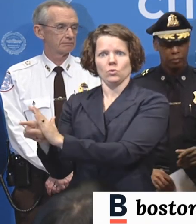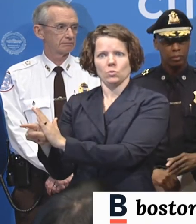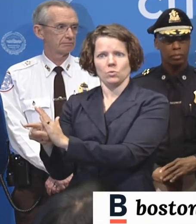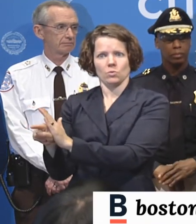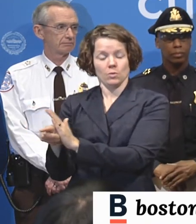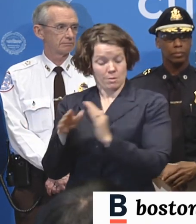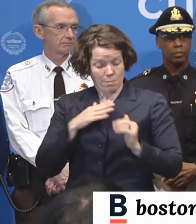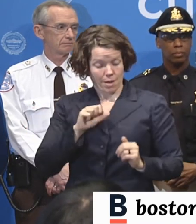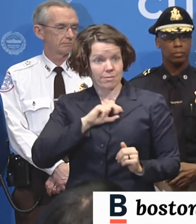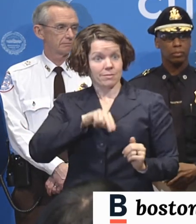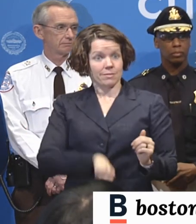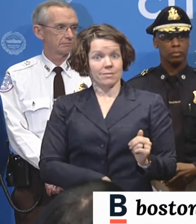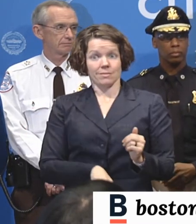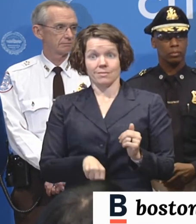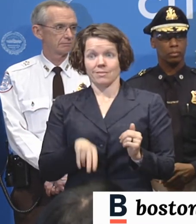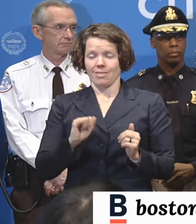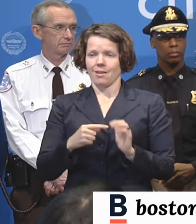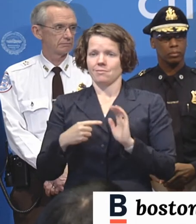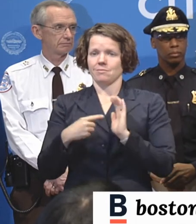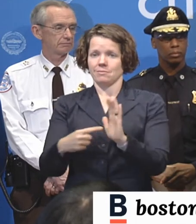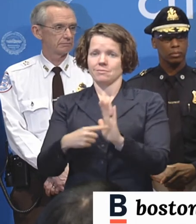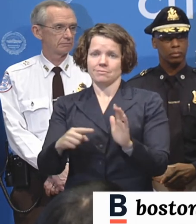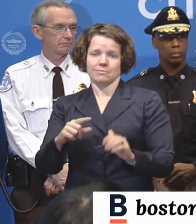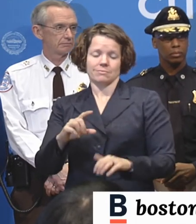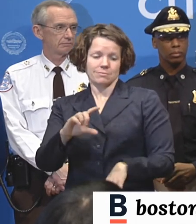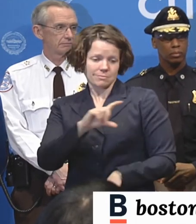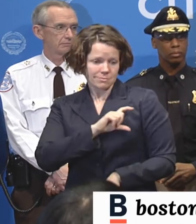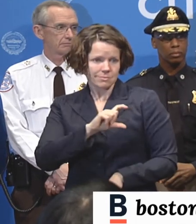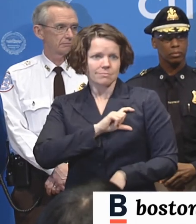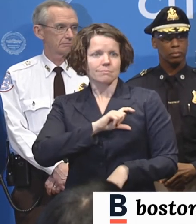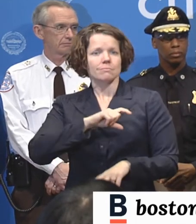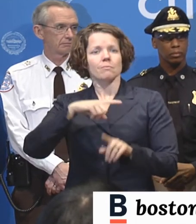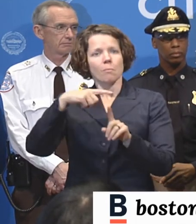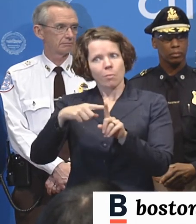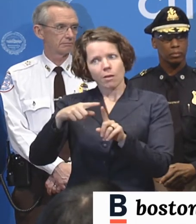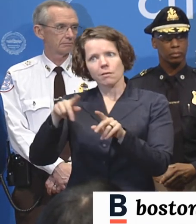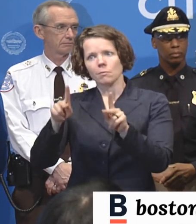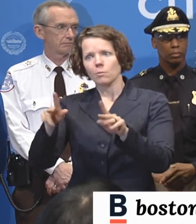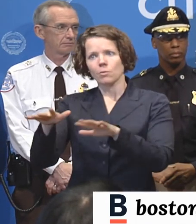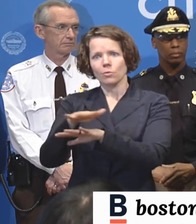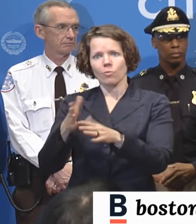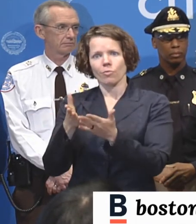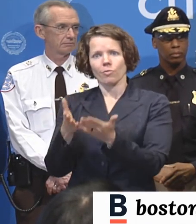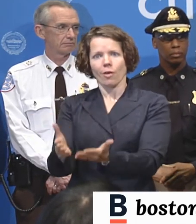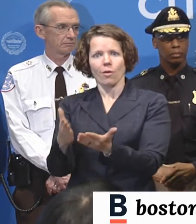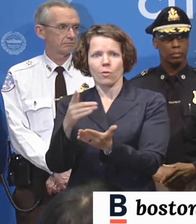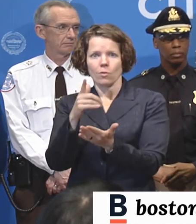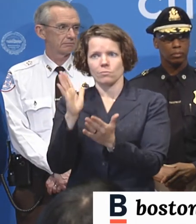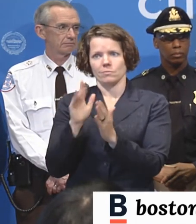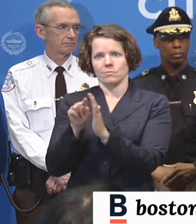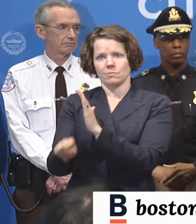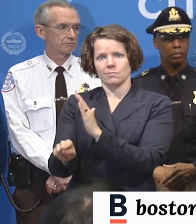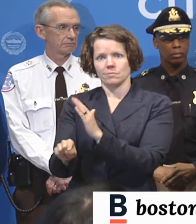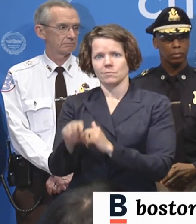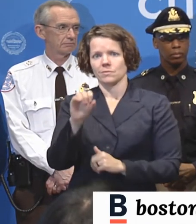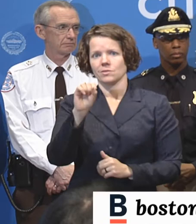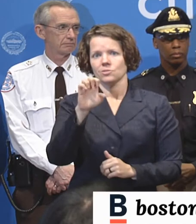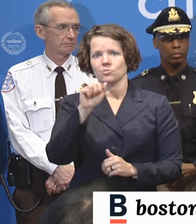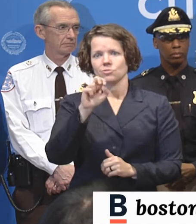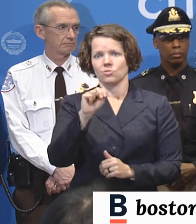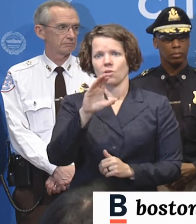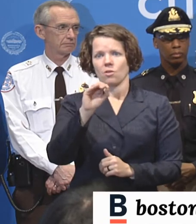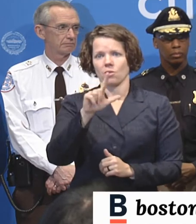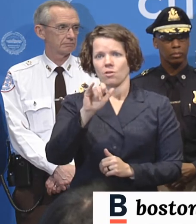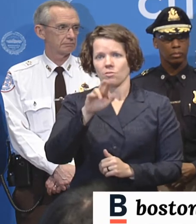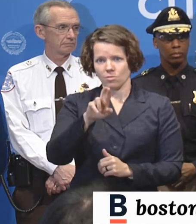representing law enforcement, civilians and law enforcement that have lost their lives. Sean Collier in law enforcement